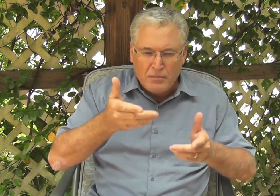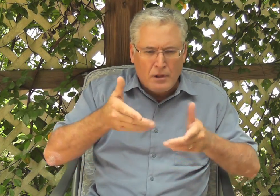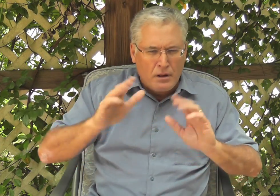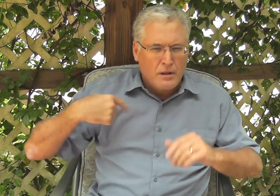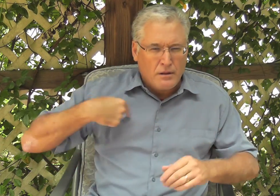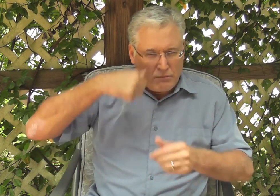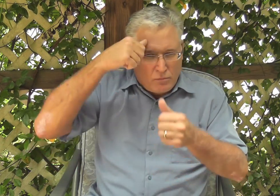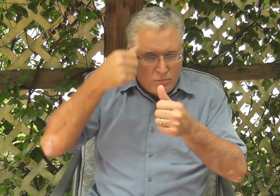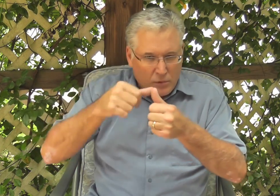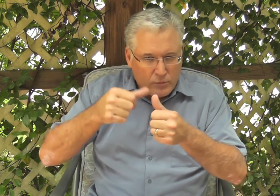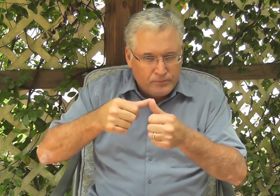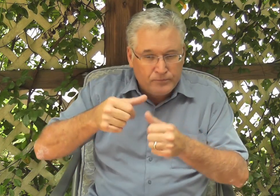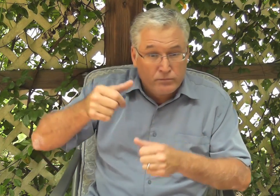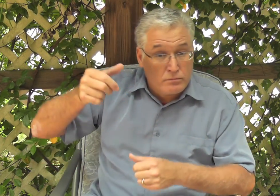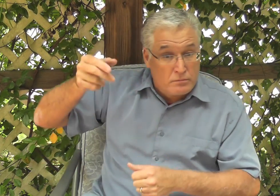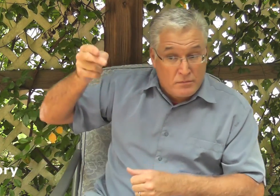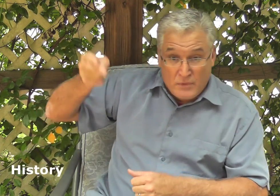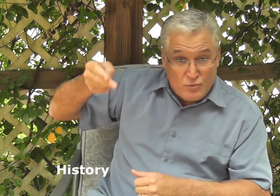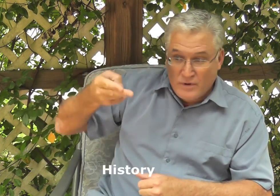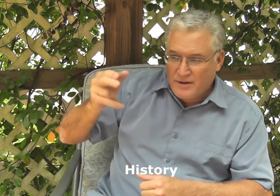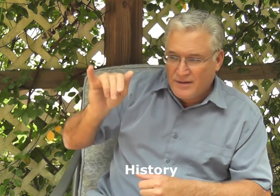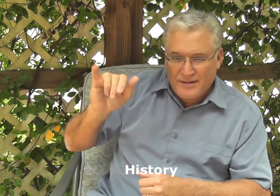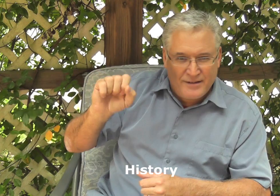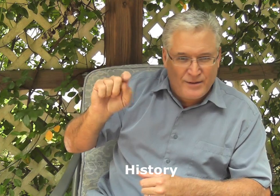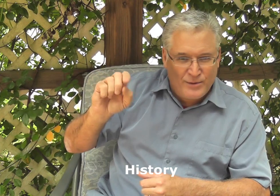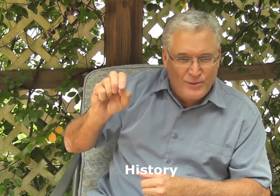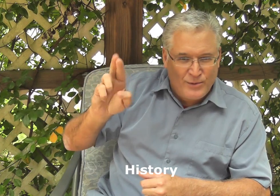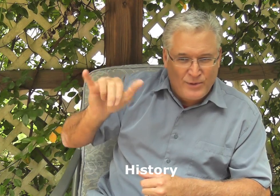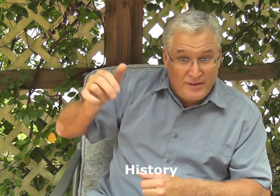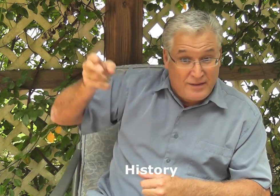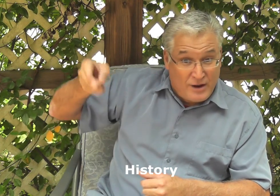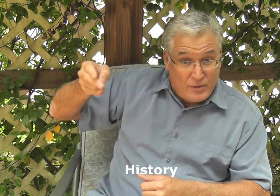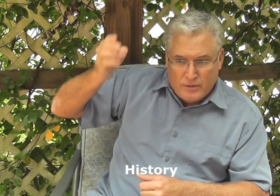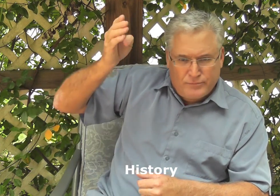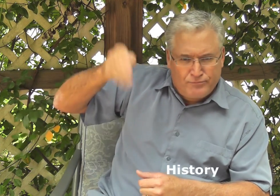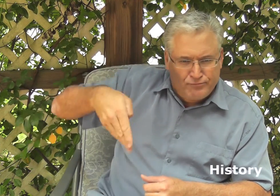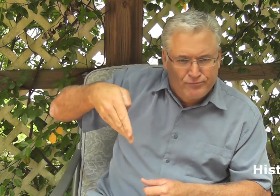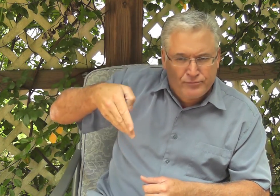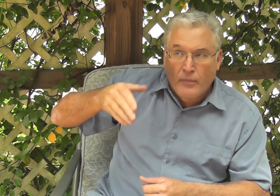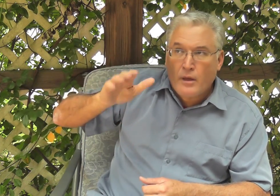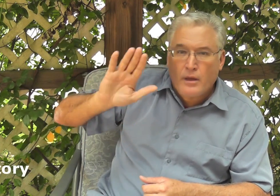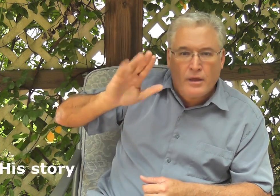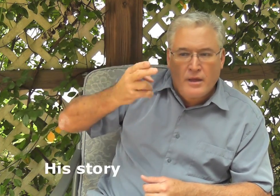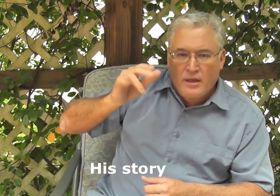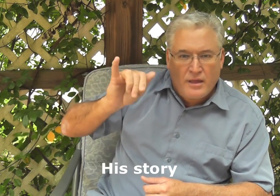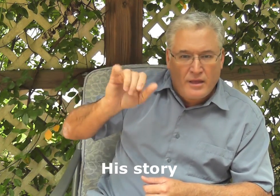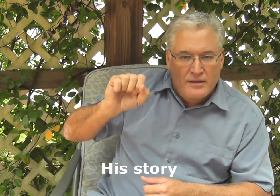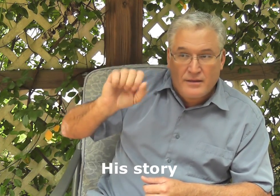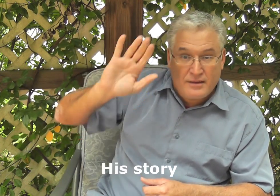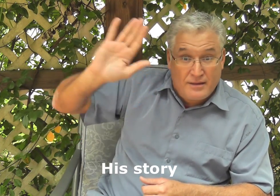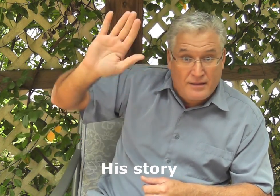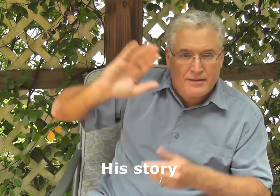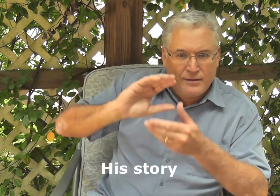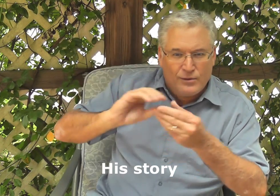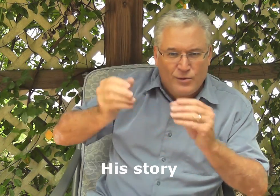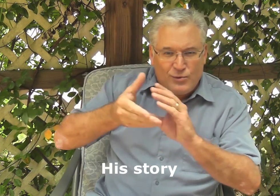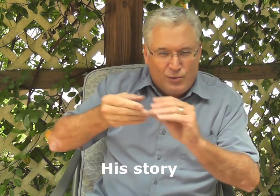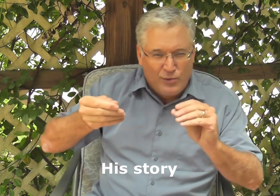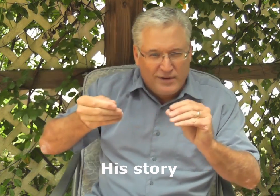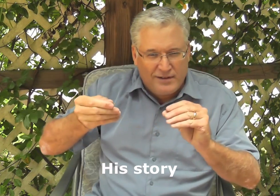on him. Now remember, in history, God cares about history. If you divide that word, you have his